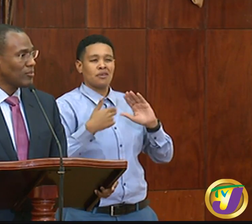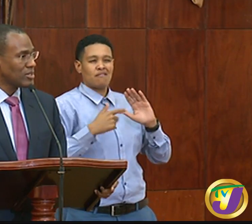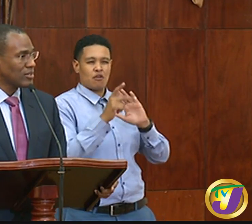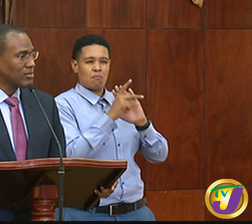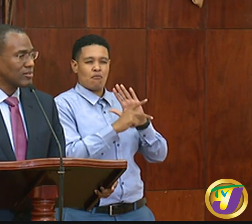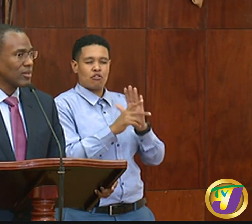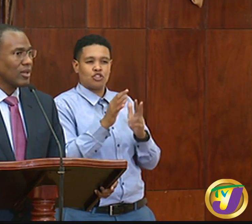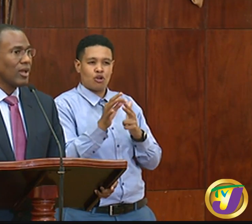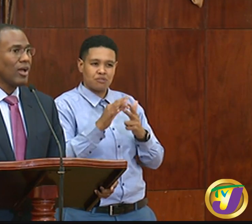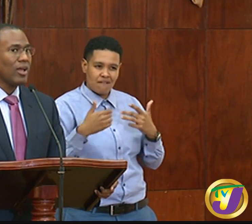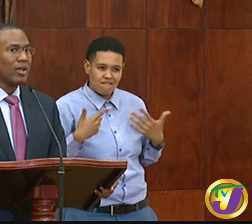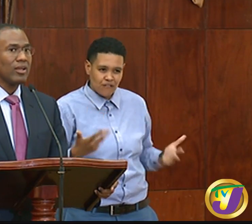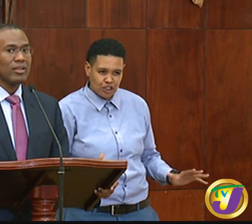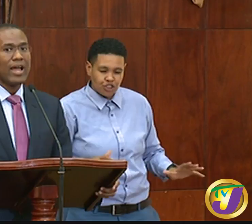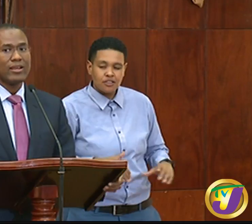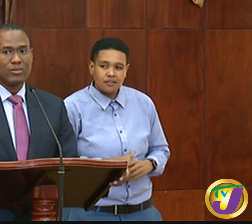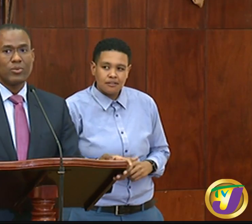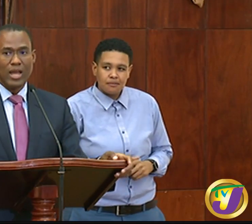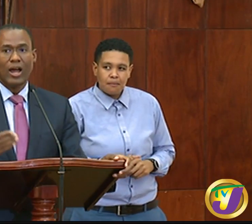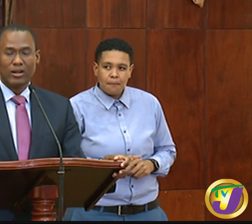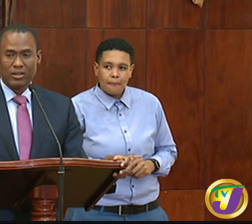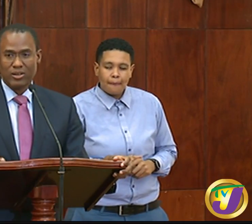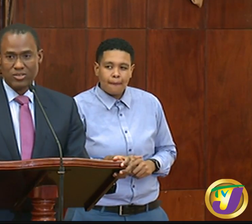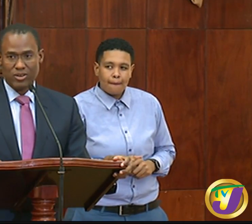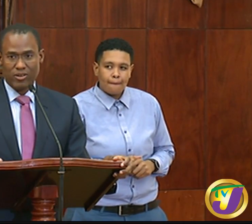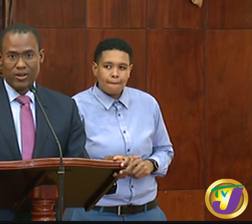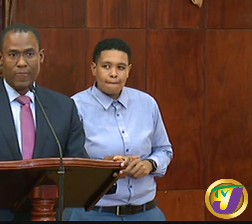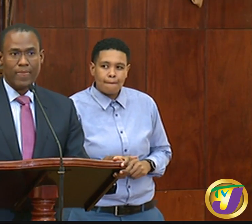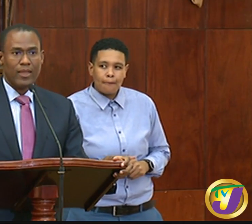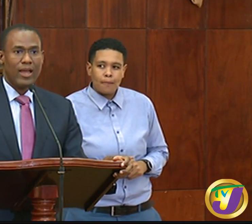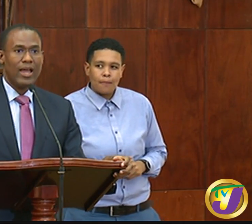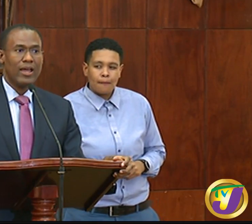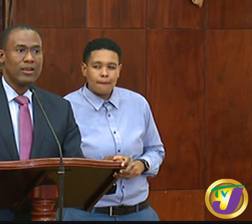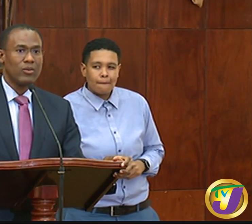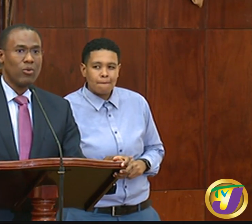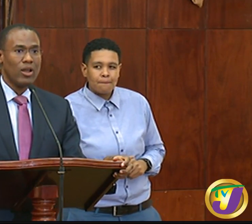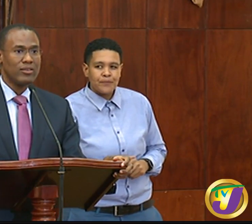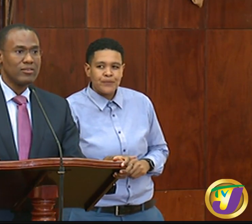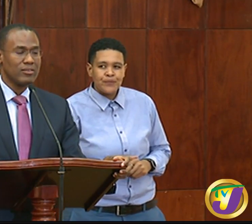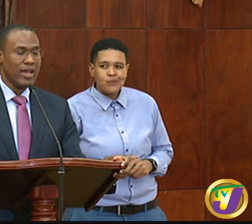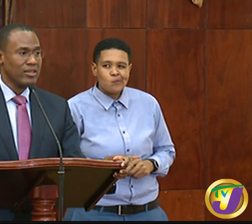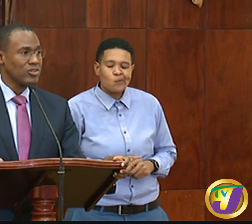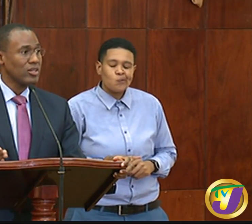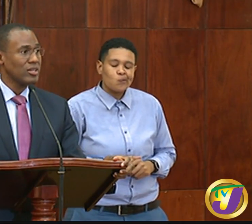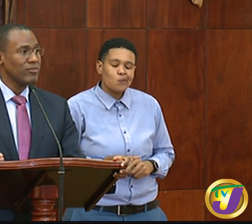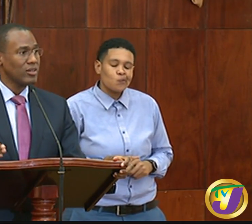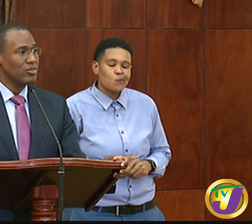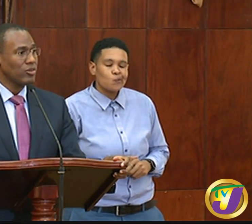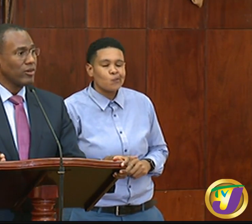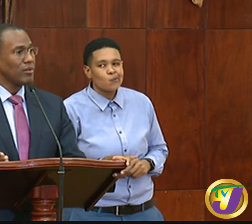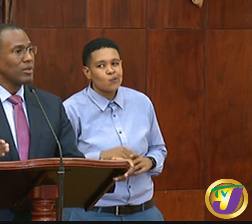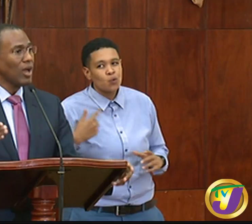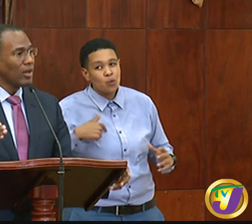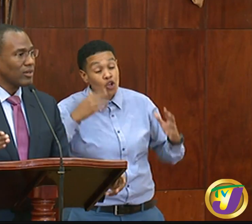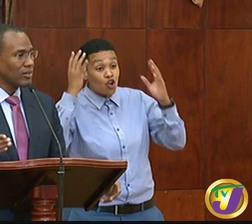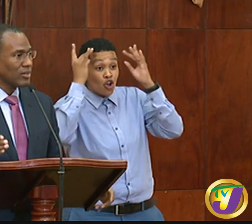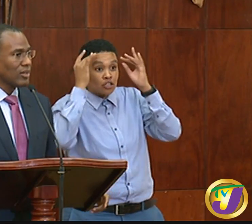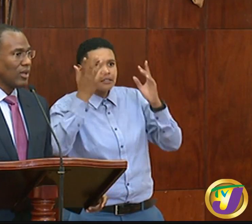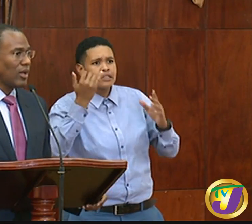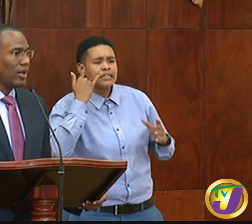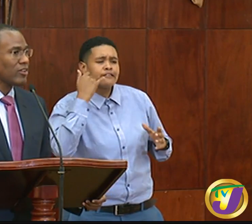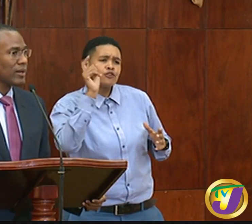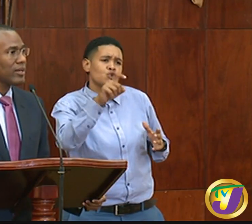policy options that we are considering, and ones that, should it even deteriorate